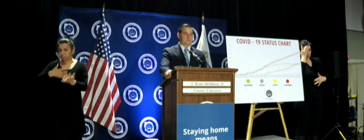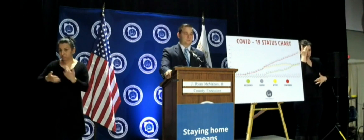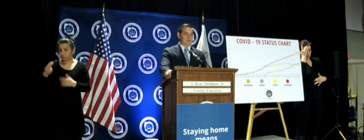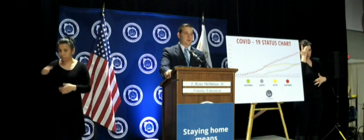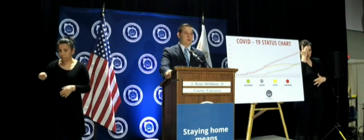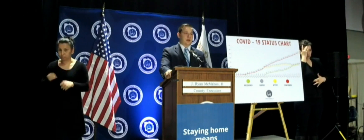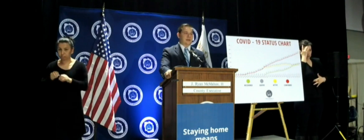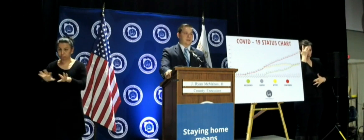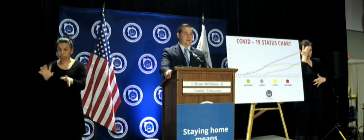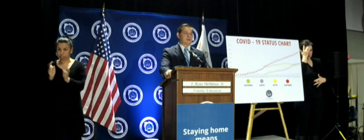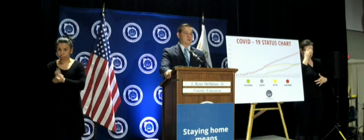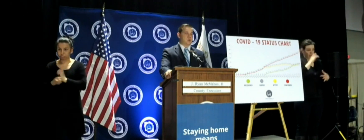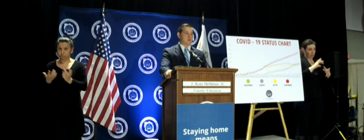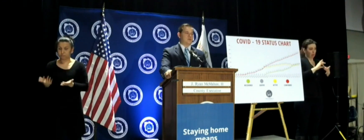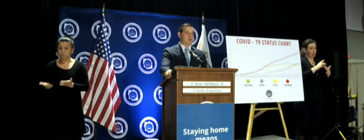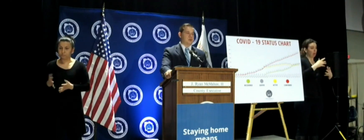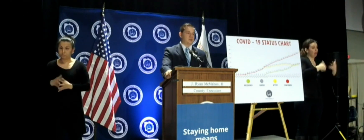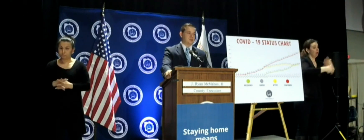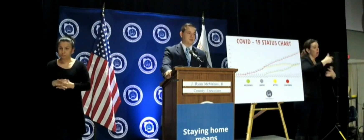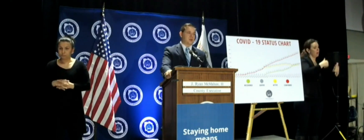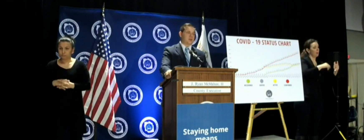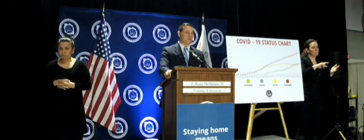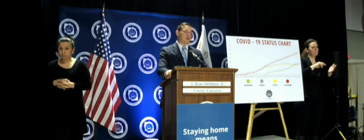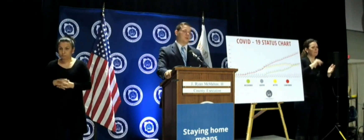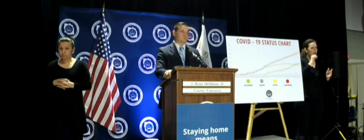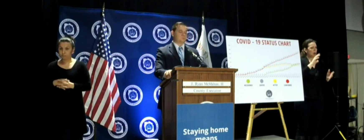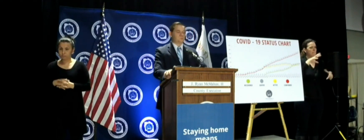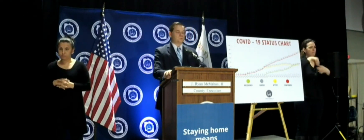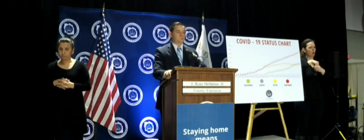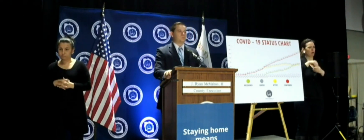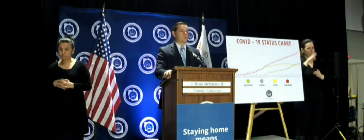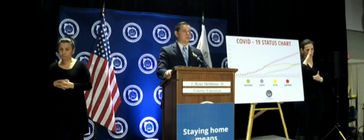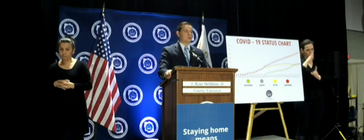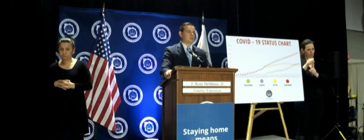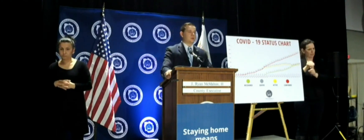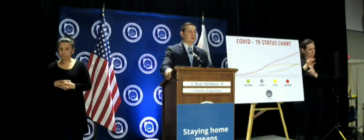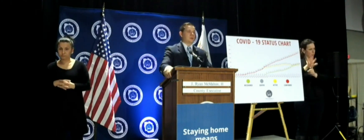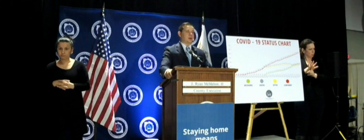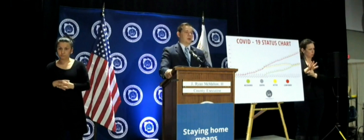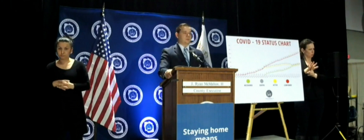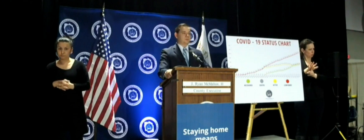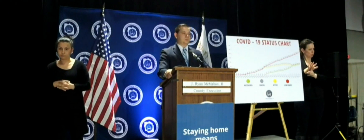Correct. Contact case is one, affiliation is another. So